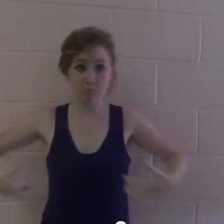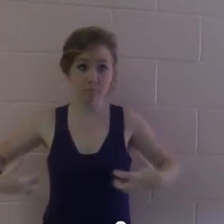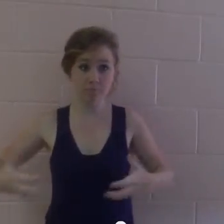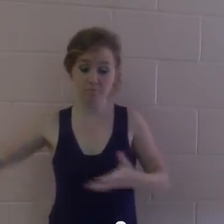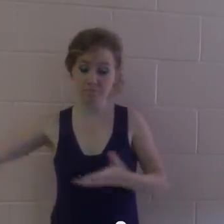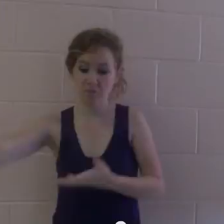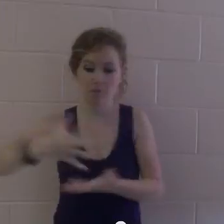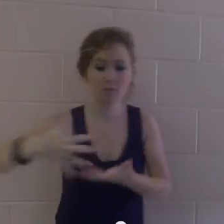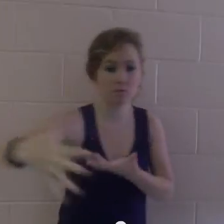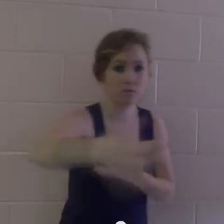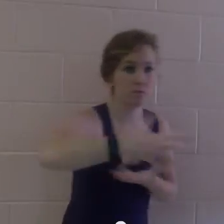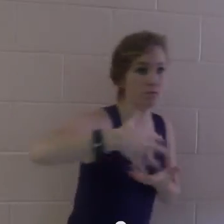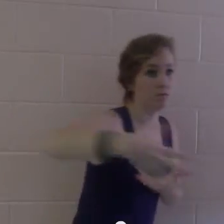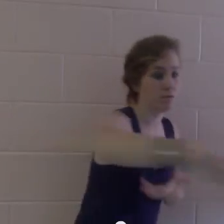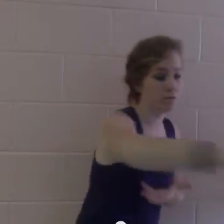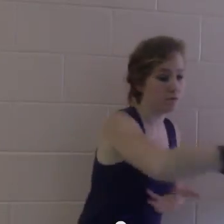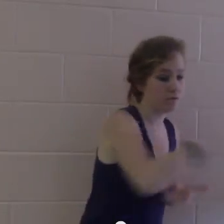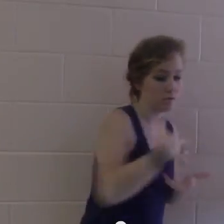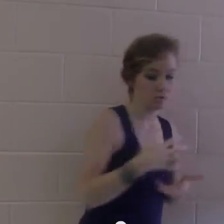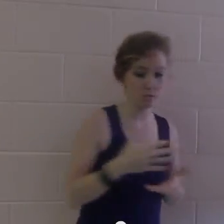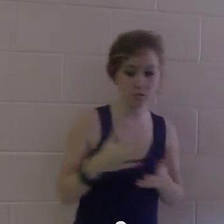The chimpanzees will gather up